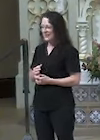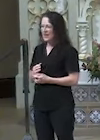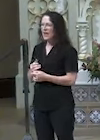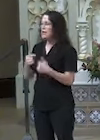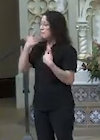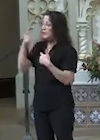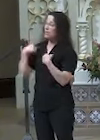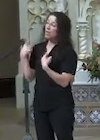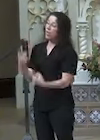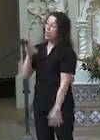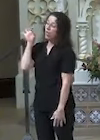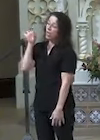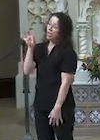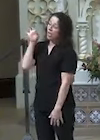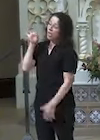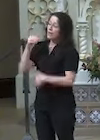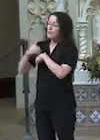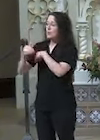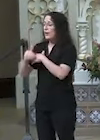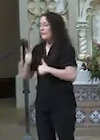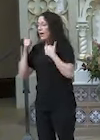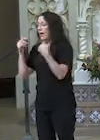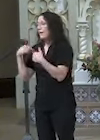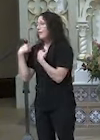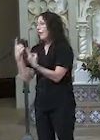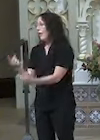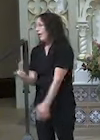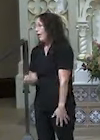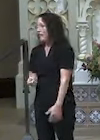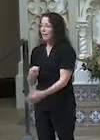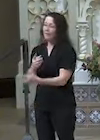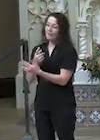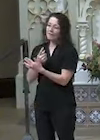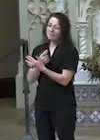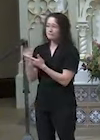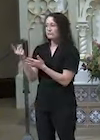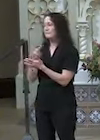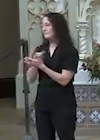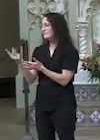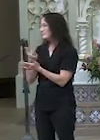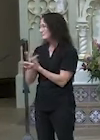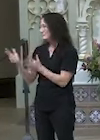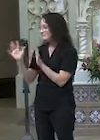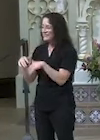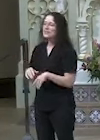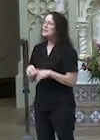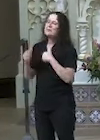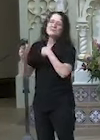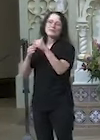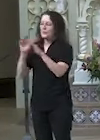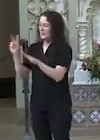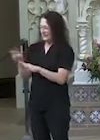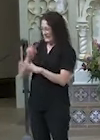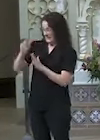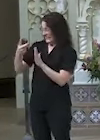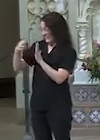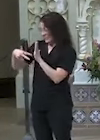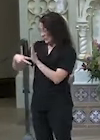preached out on the bread of life. I'm just going to admit that. So we heard in St. Paul's letter to the